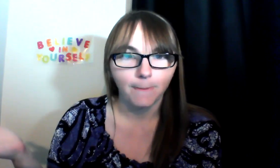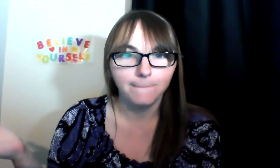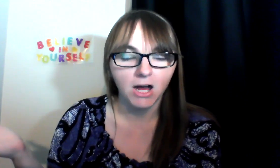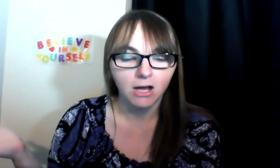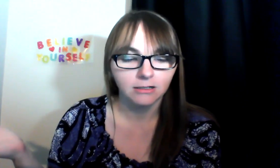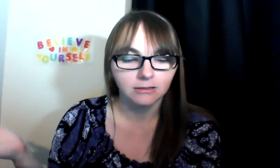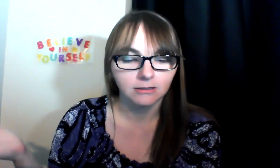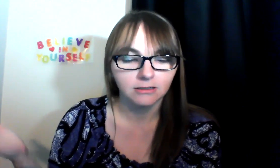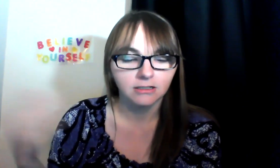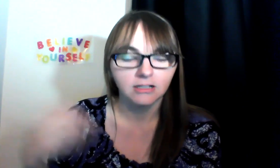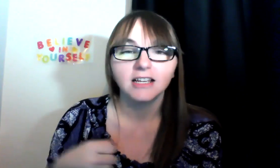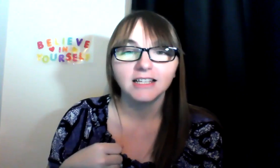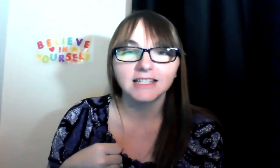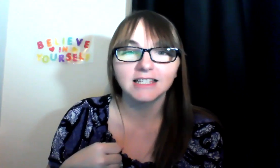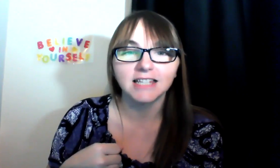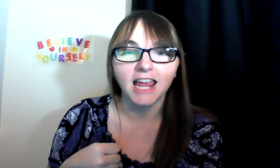Puh. Snake.